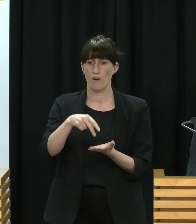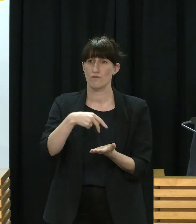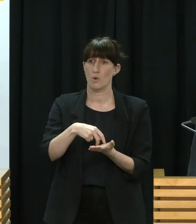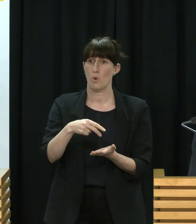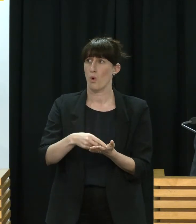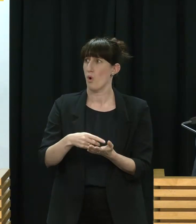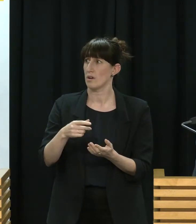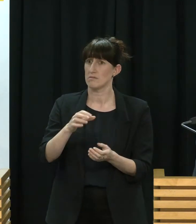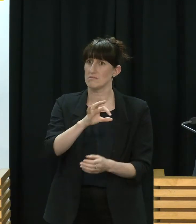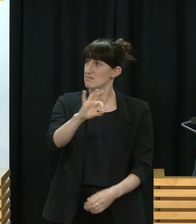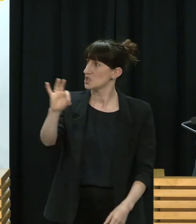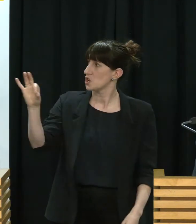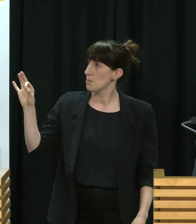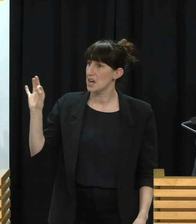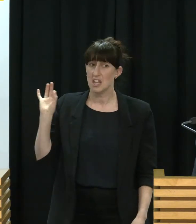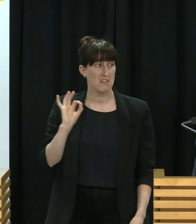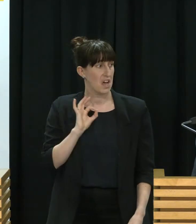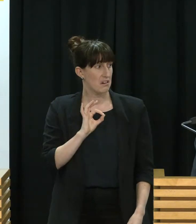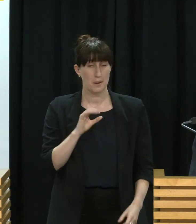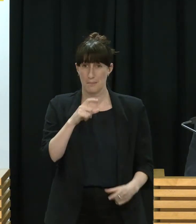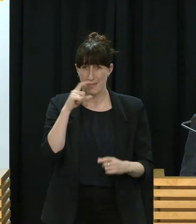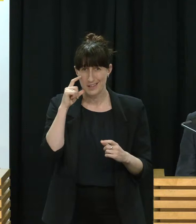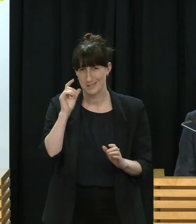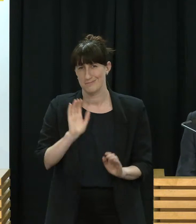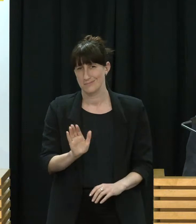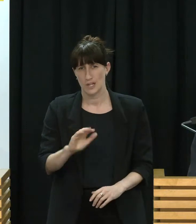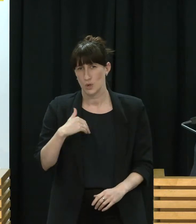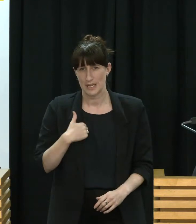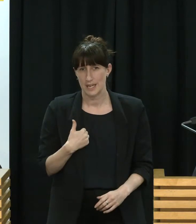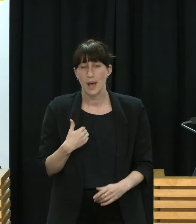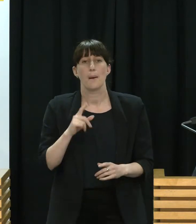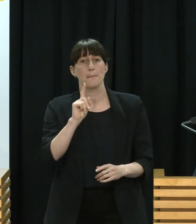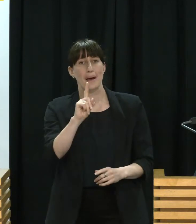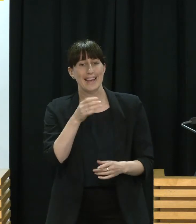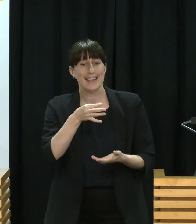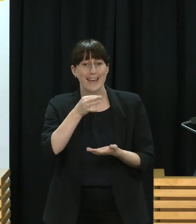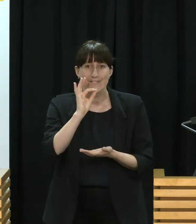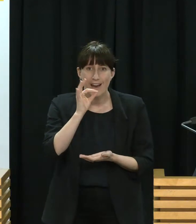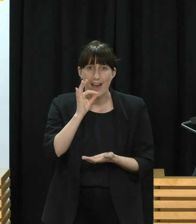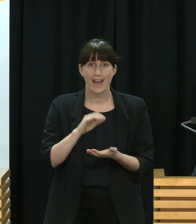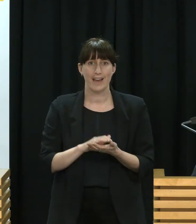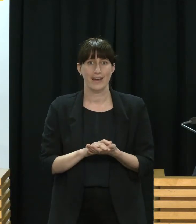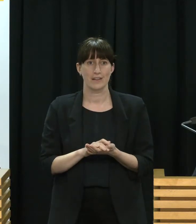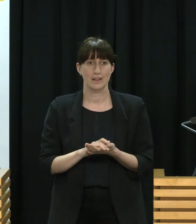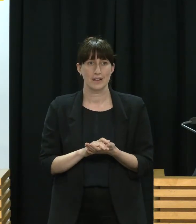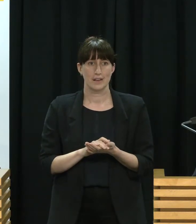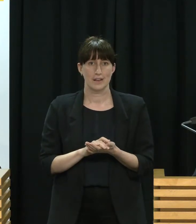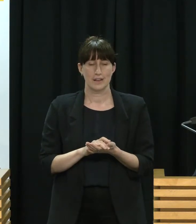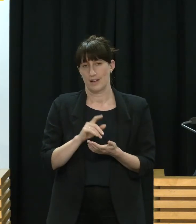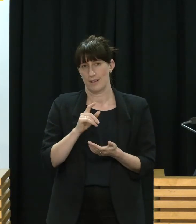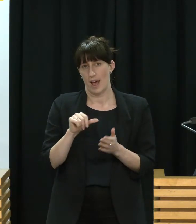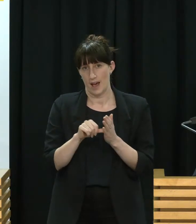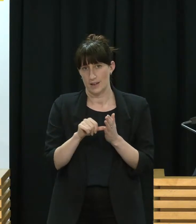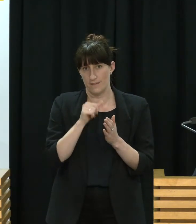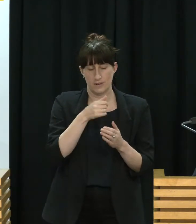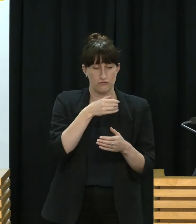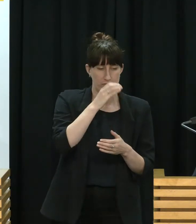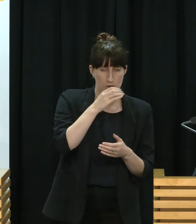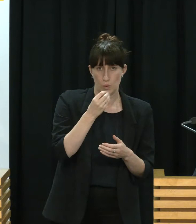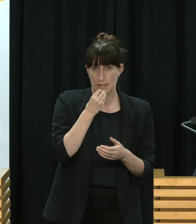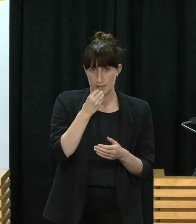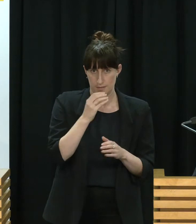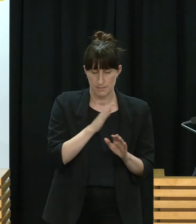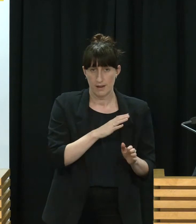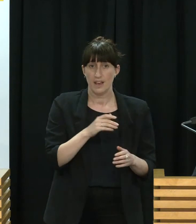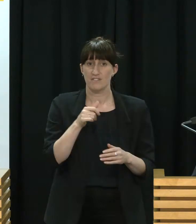probably not that important that you wear a mask. On the other hand, if you're in a cafe or something and you're not eating or drinking, a mask might